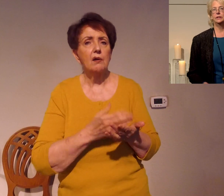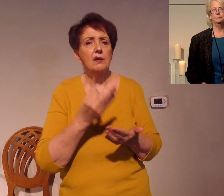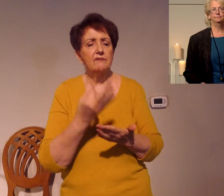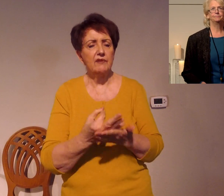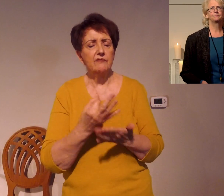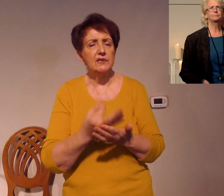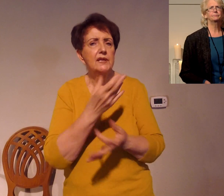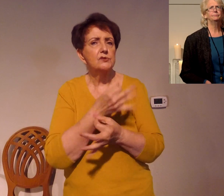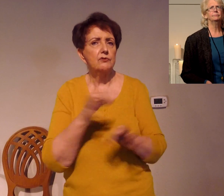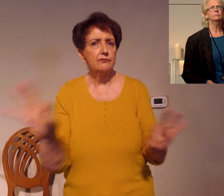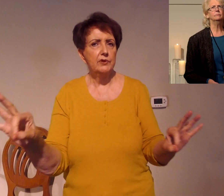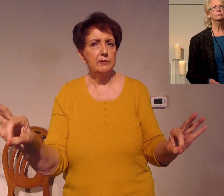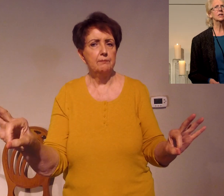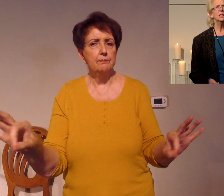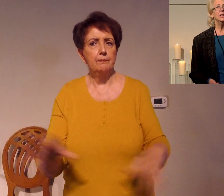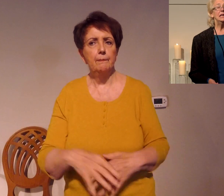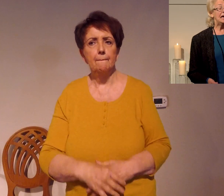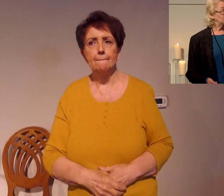financial freedom.